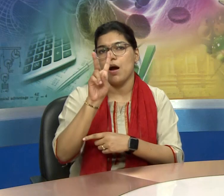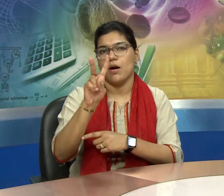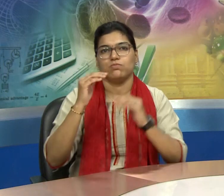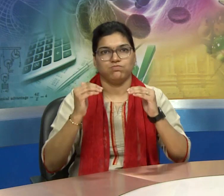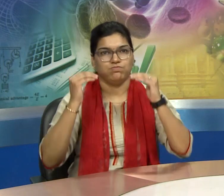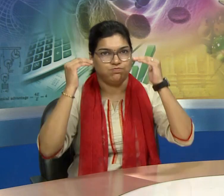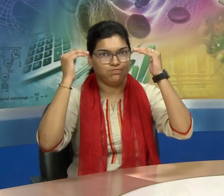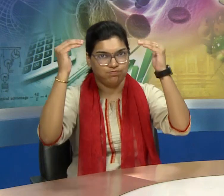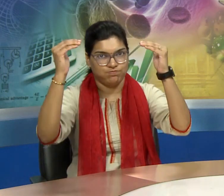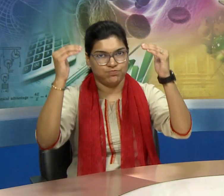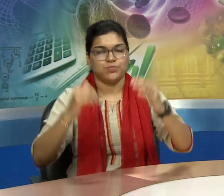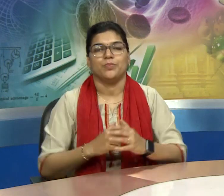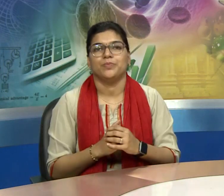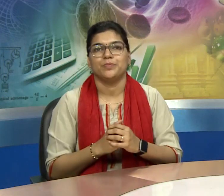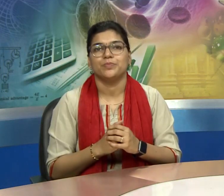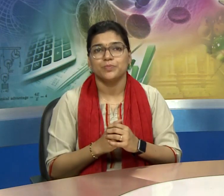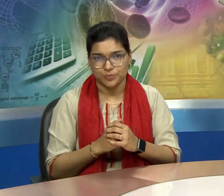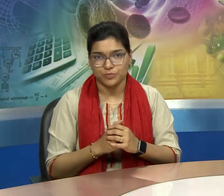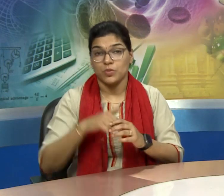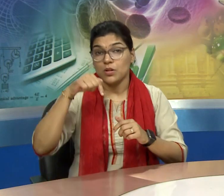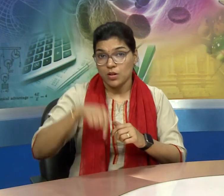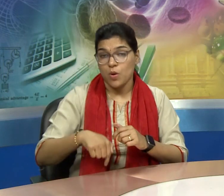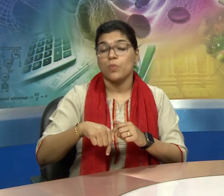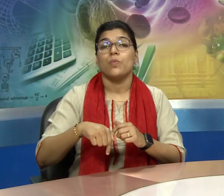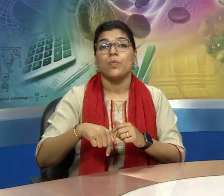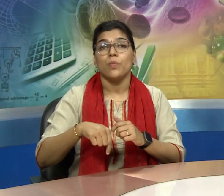339. This video is for senior secondary level.